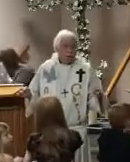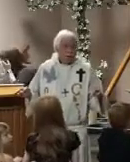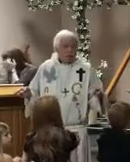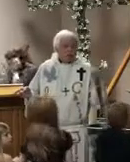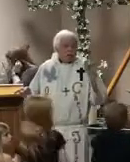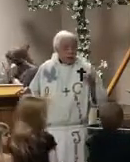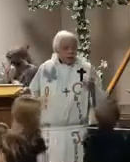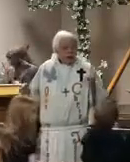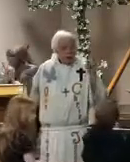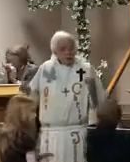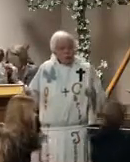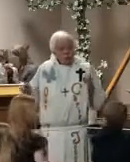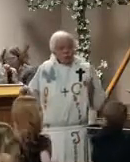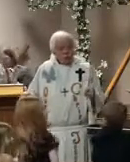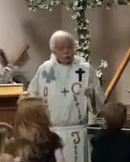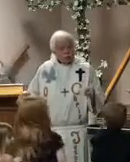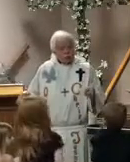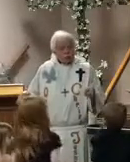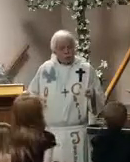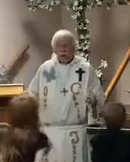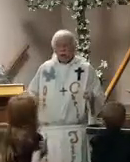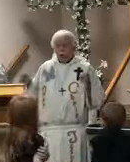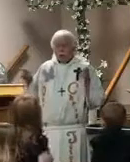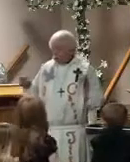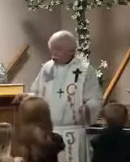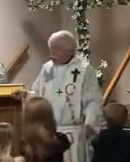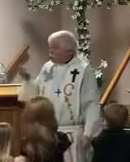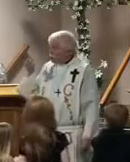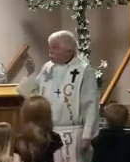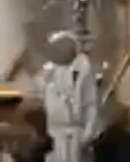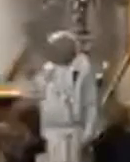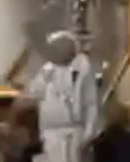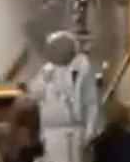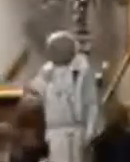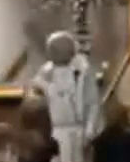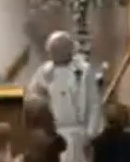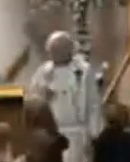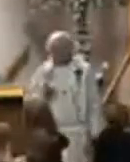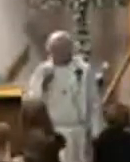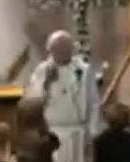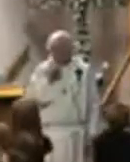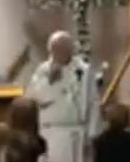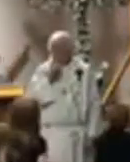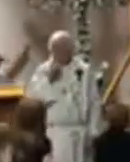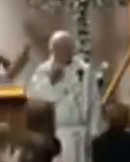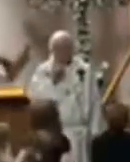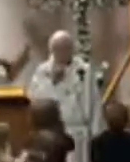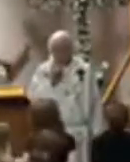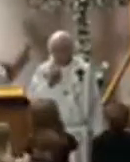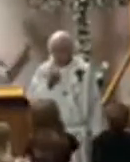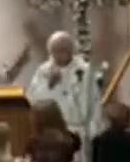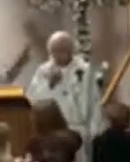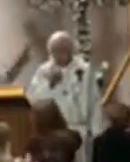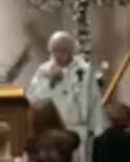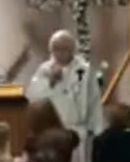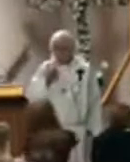Vinny, Sammy, what I want you to do, when you take a piece of candy, get it this close